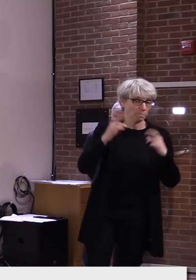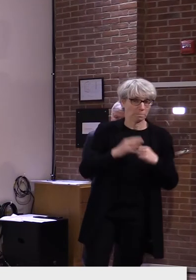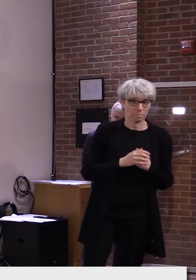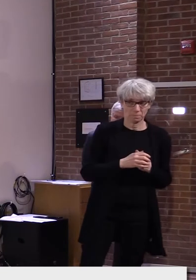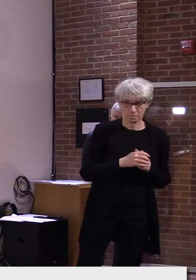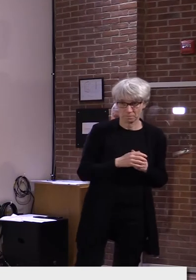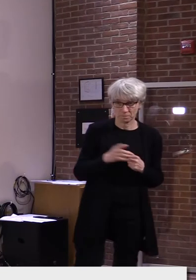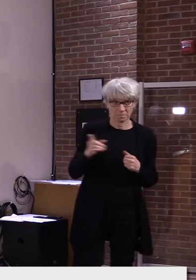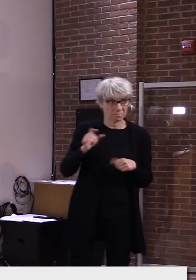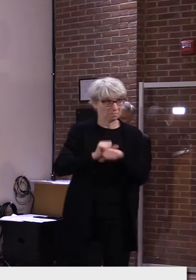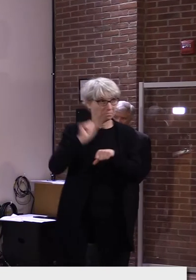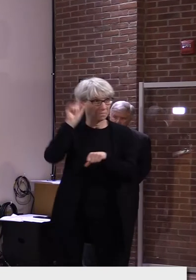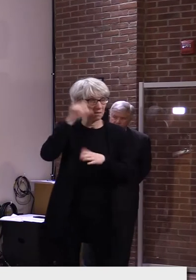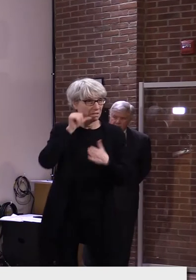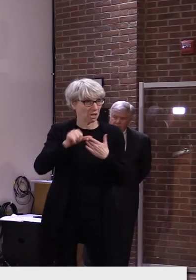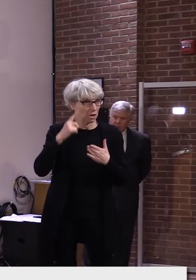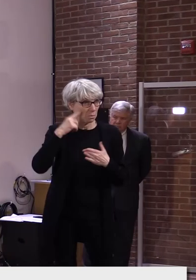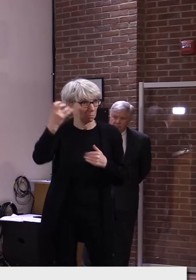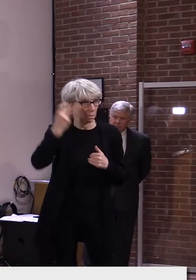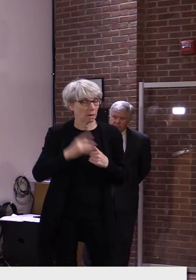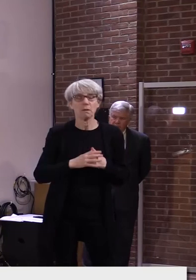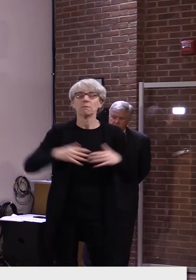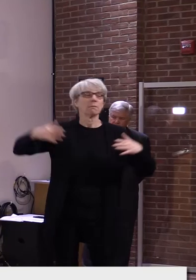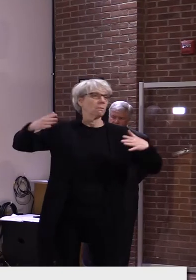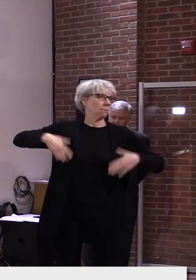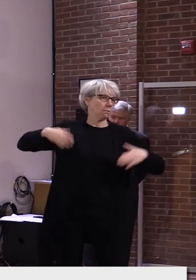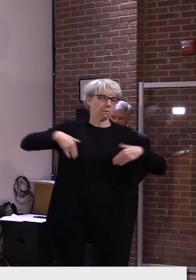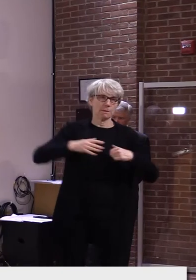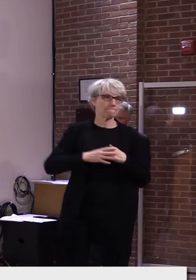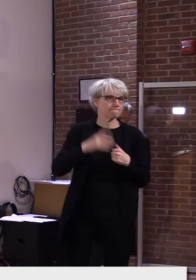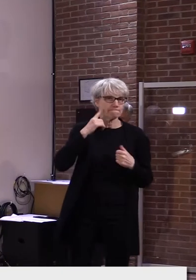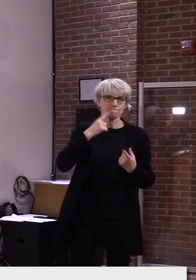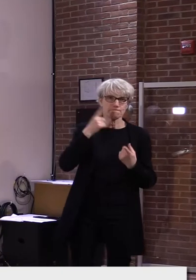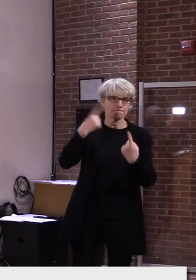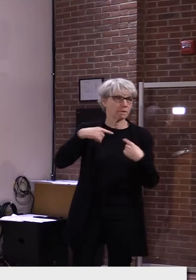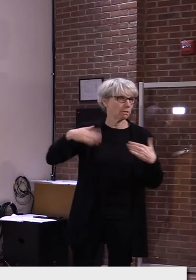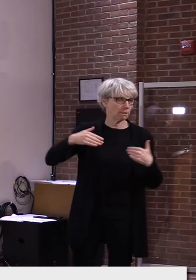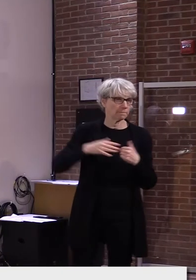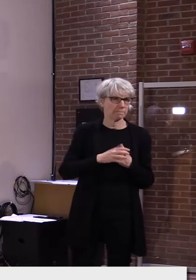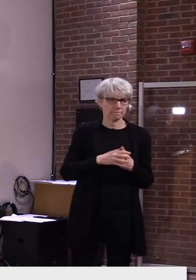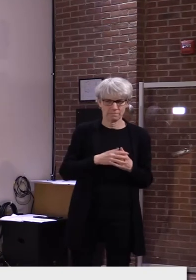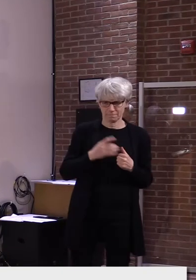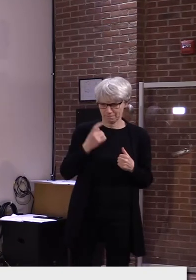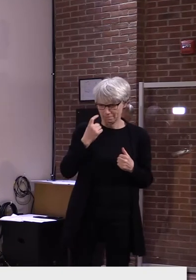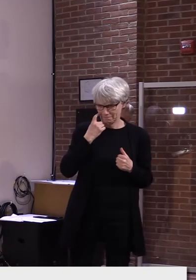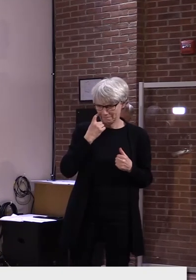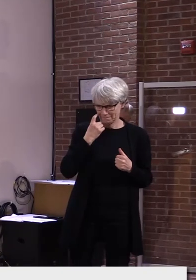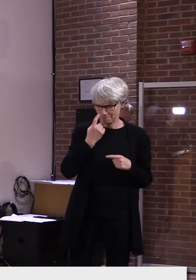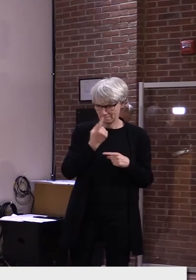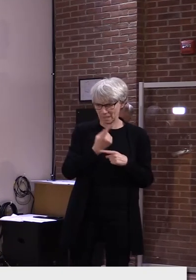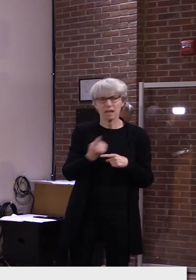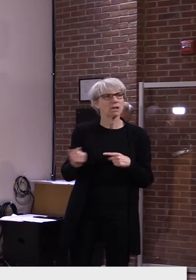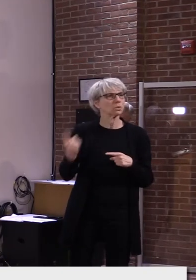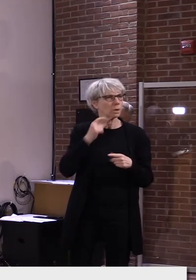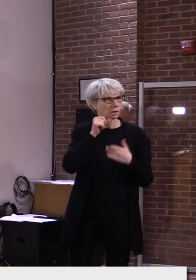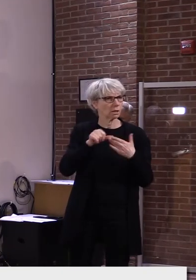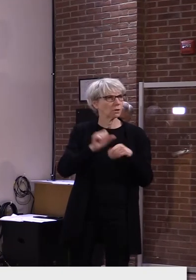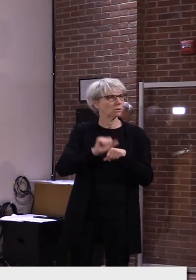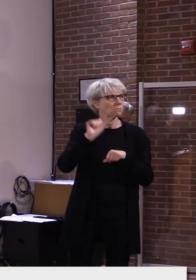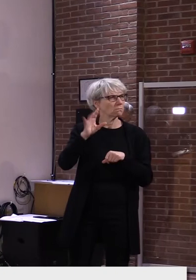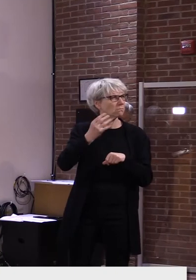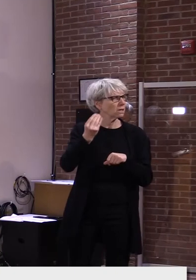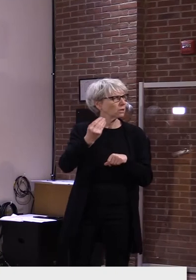Did you get a response to that letter? We have not at this point, but that was, I believe it was last week when we sent that early in the